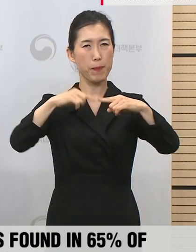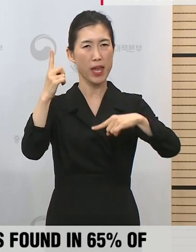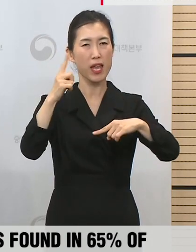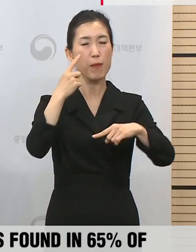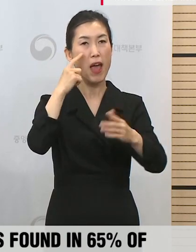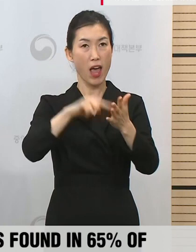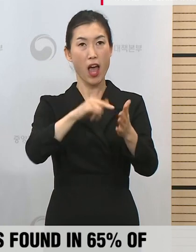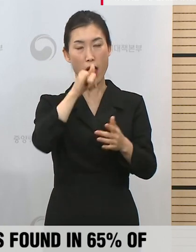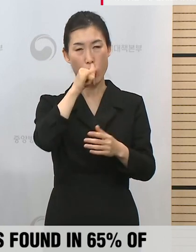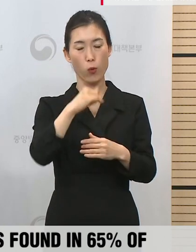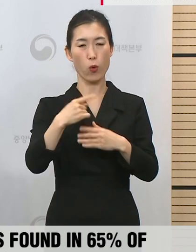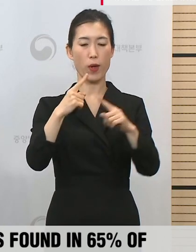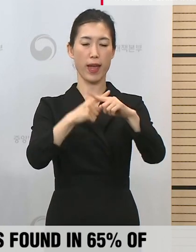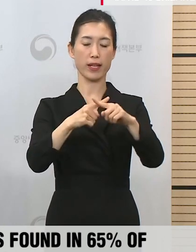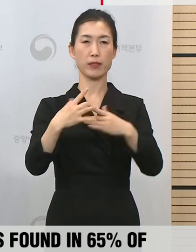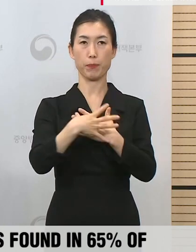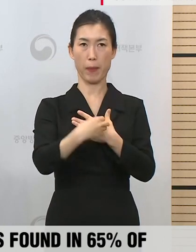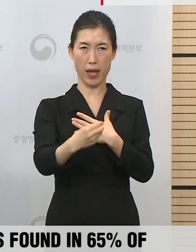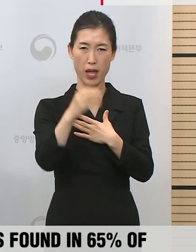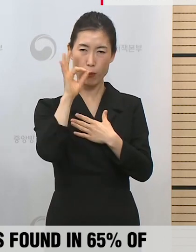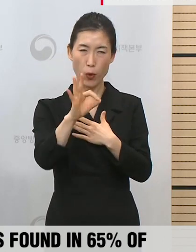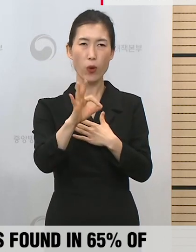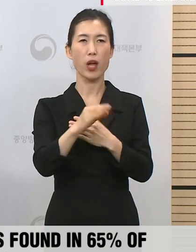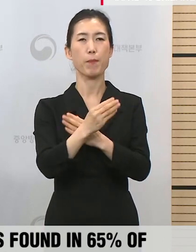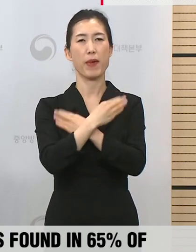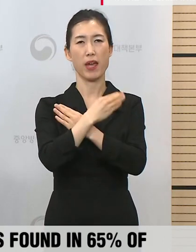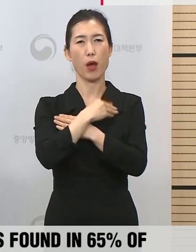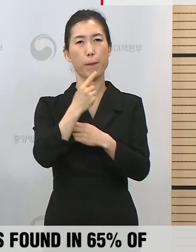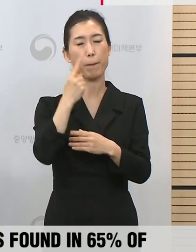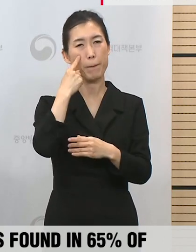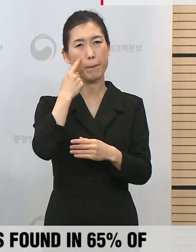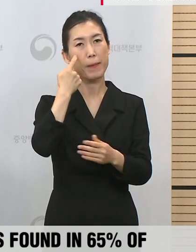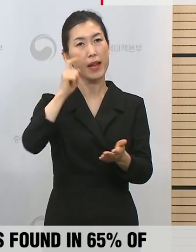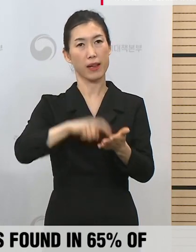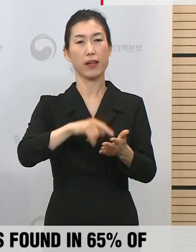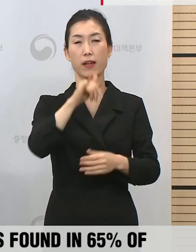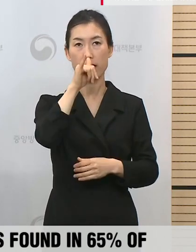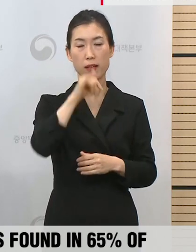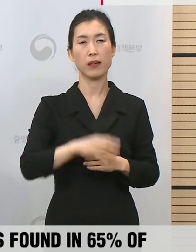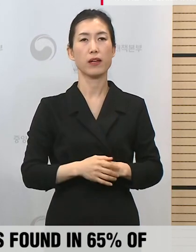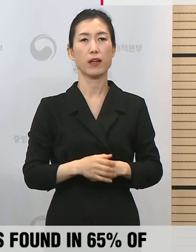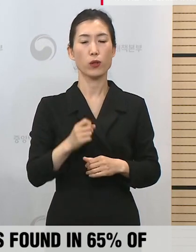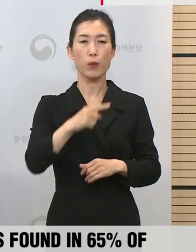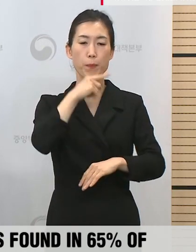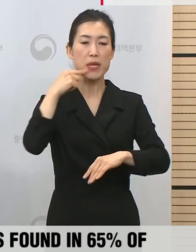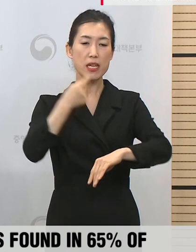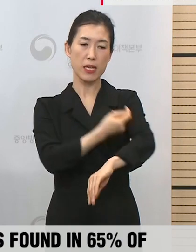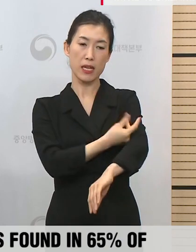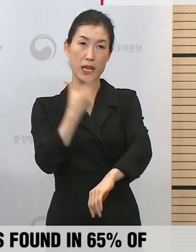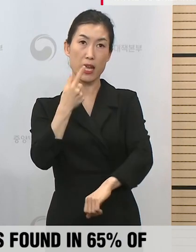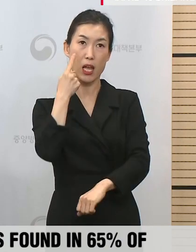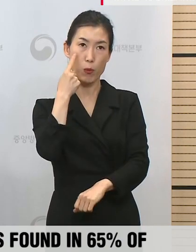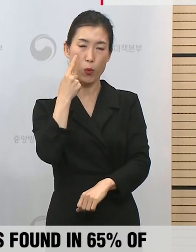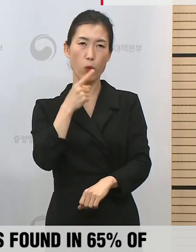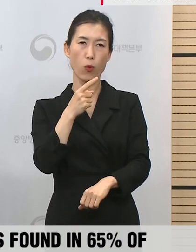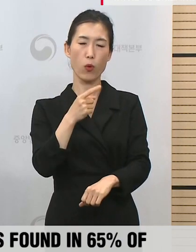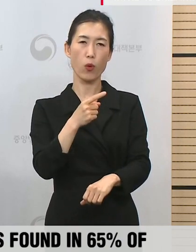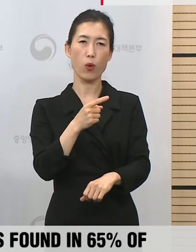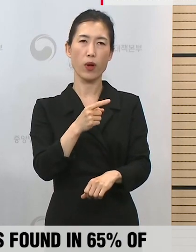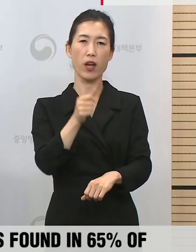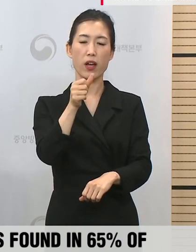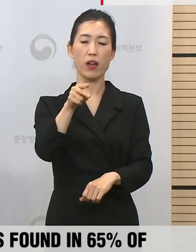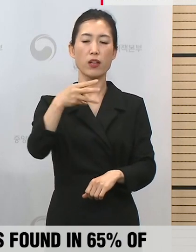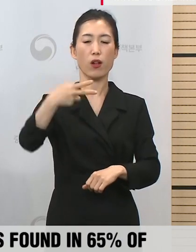about 8 days after the inoculation. And we see that there were pneumonia symptoms as well. And we carried out